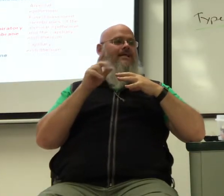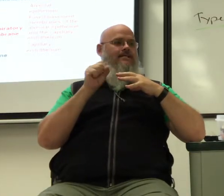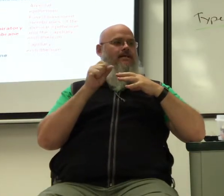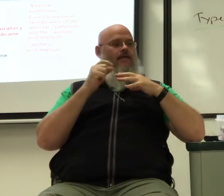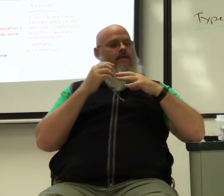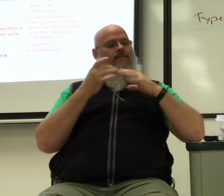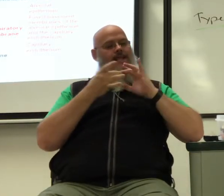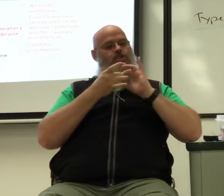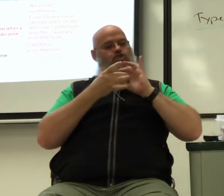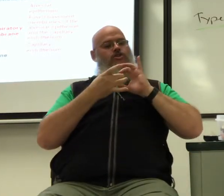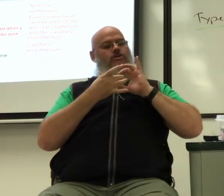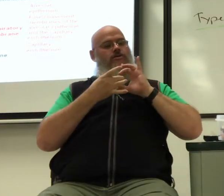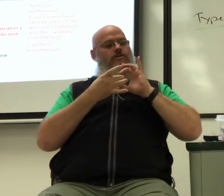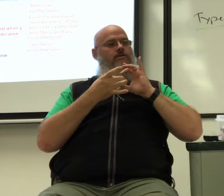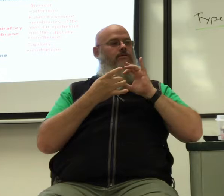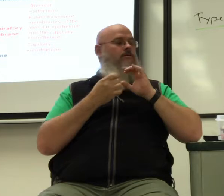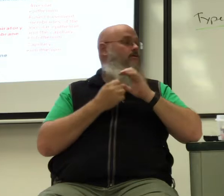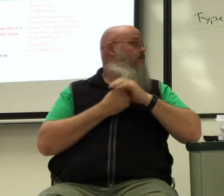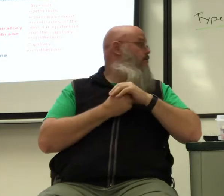Break